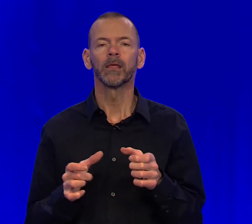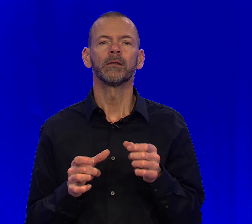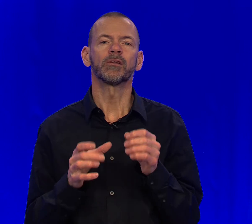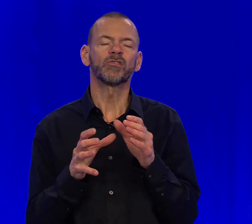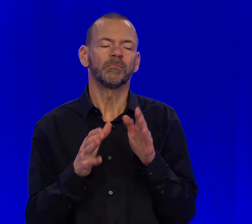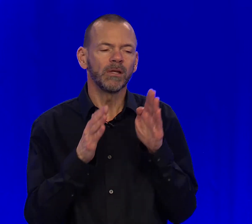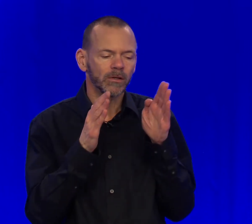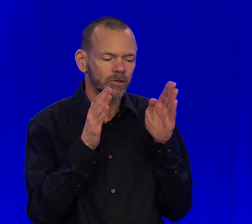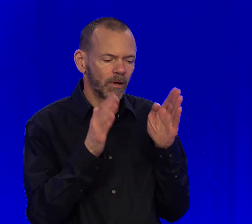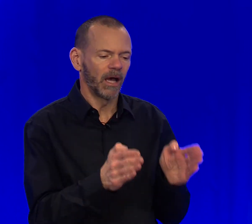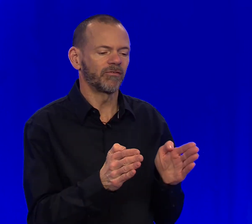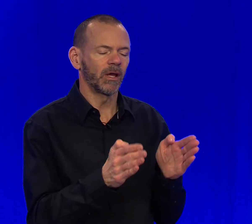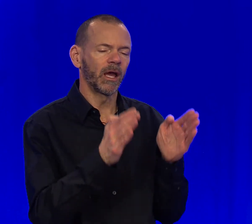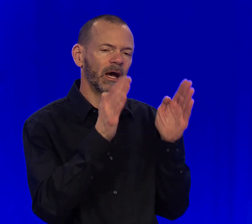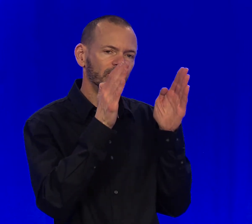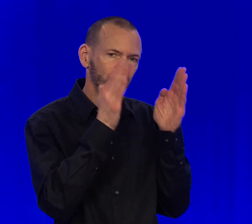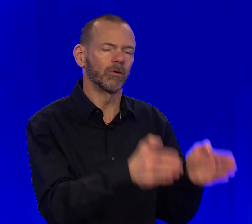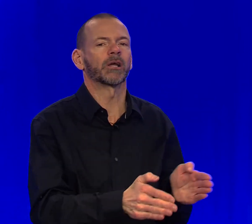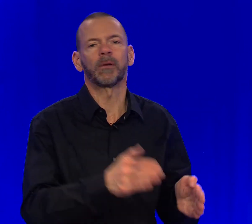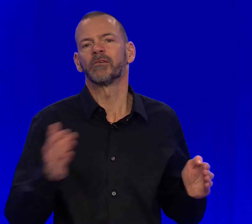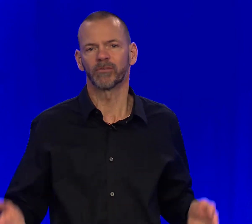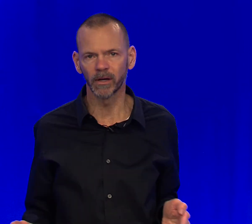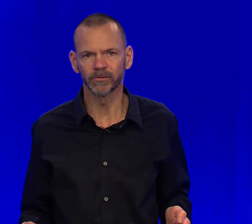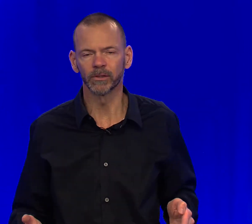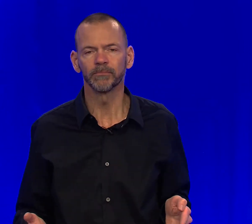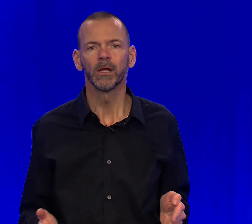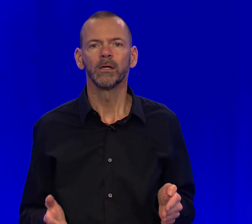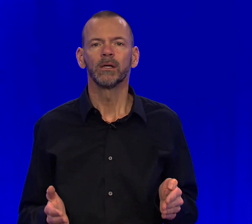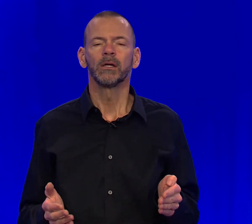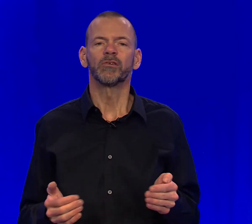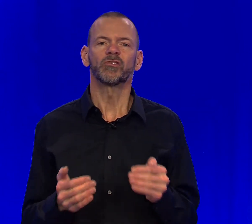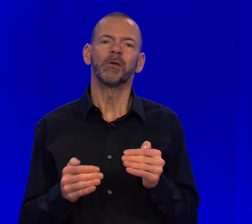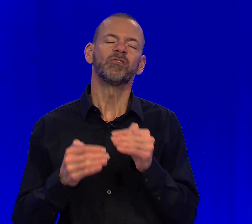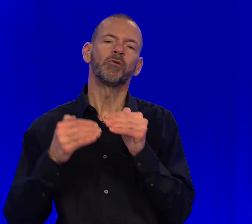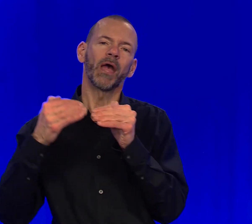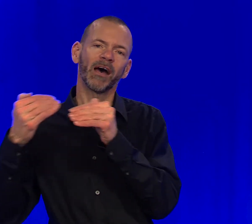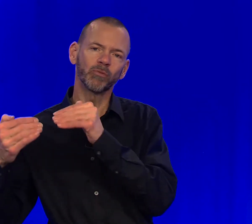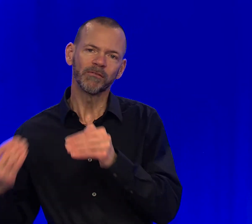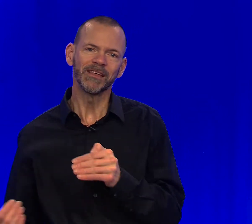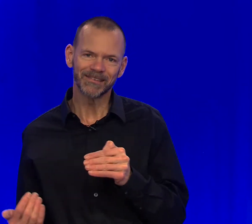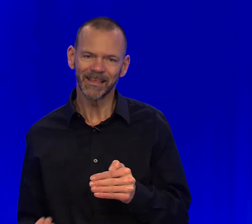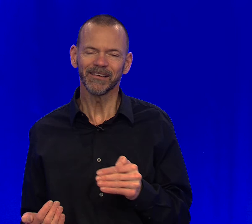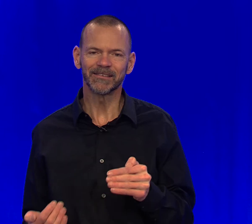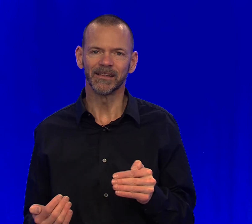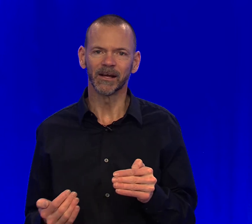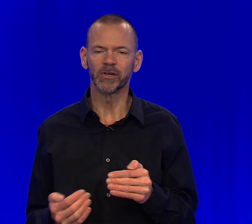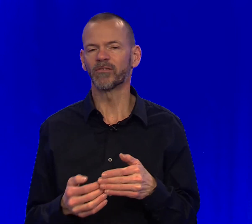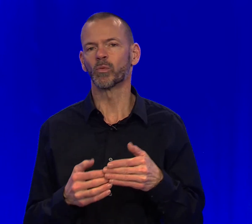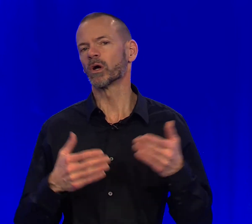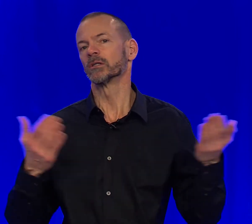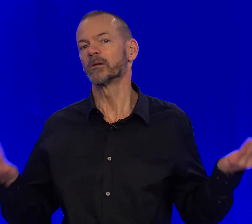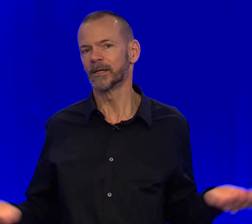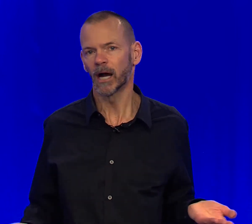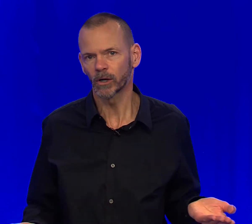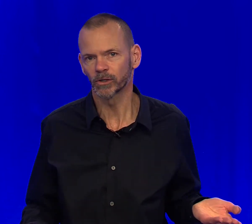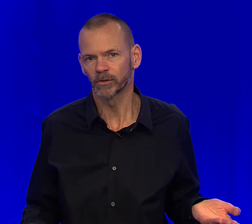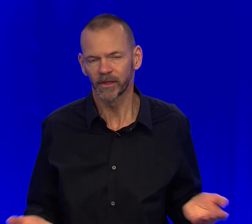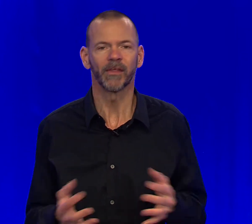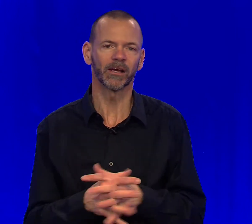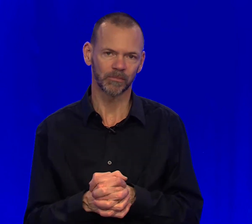That doesn't mean that you have to have chronic pain forever. It just means if you have one of these things in there, you have to work a little bit harder than the next